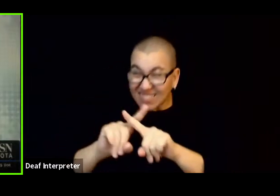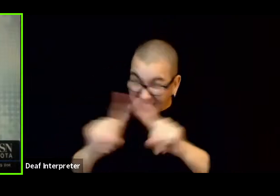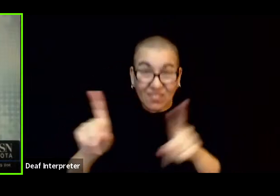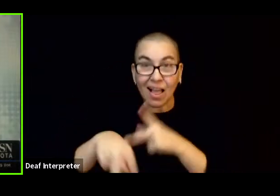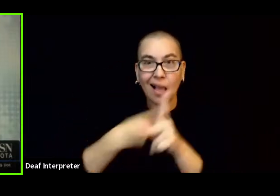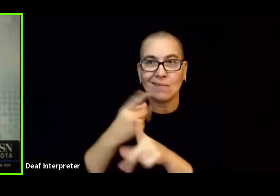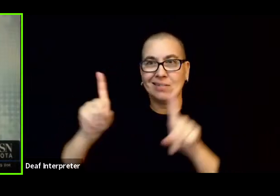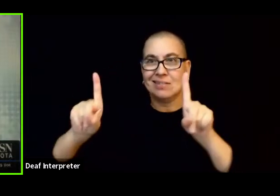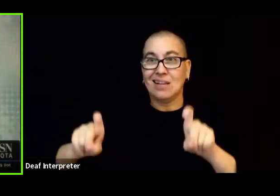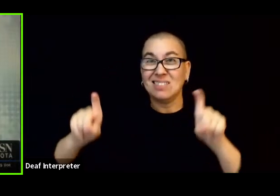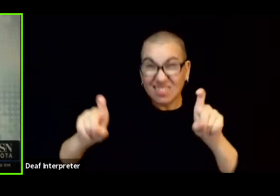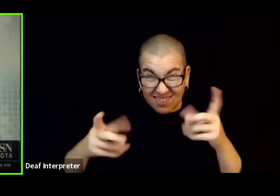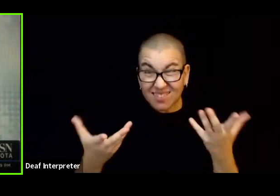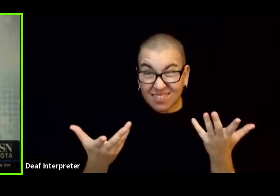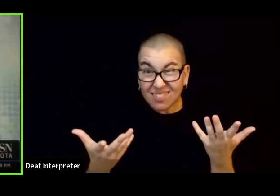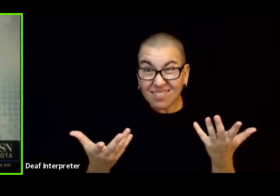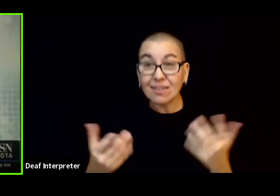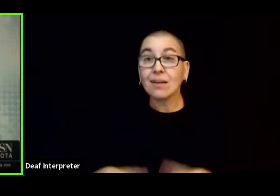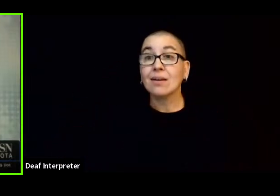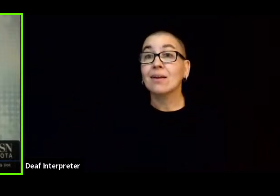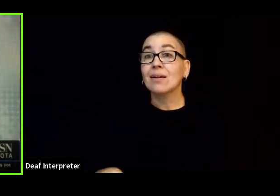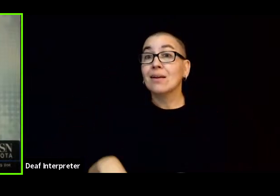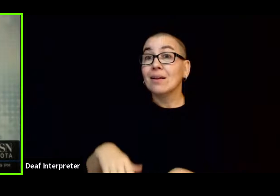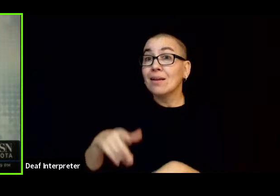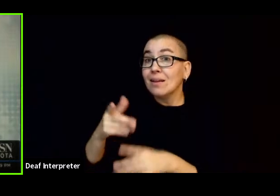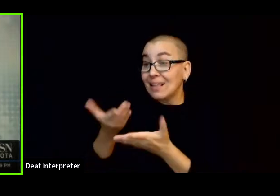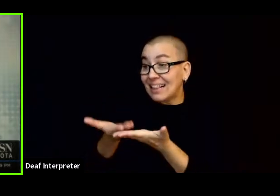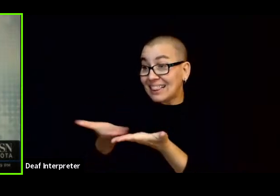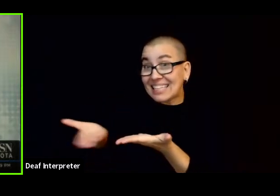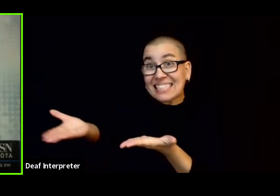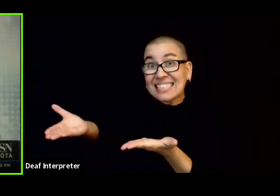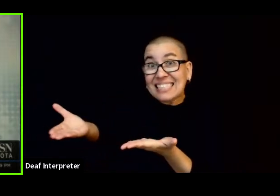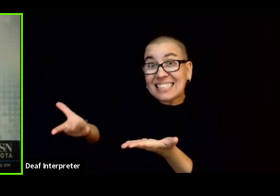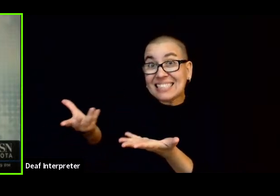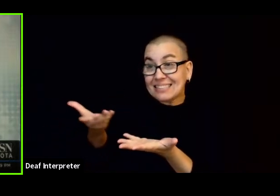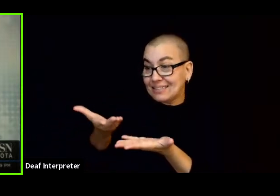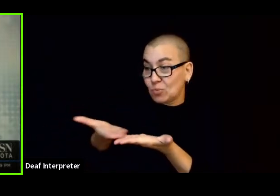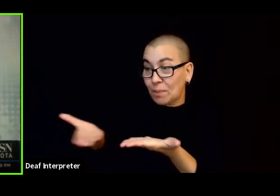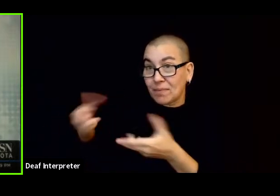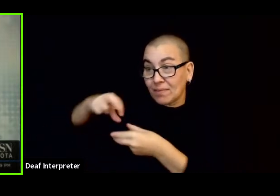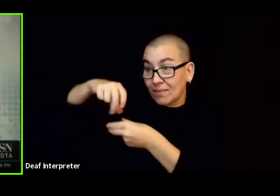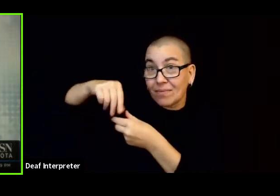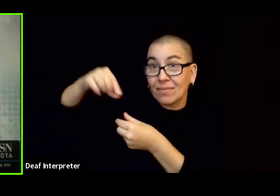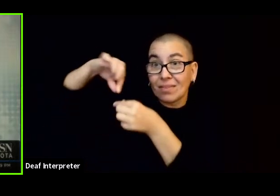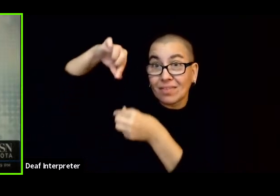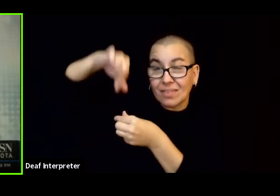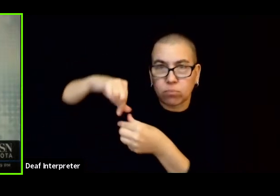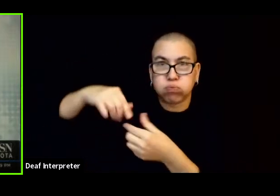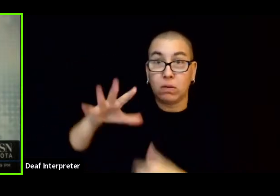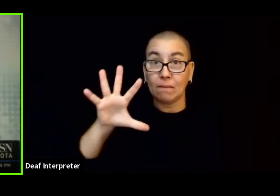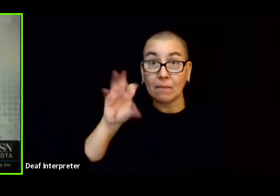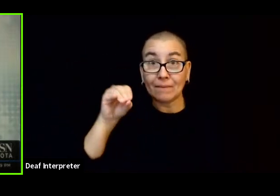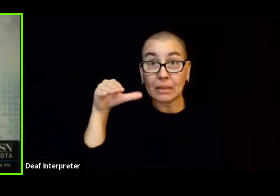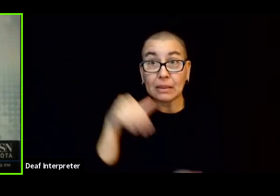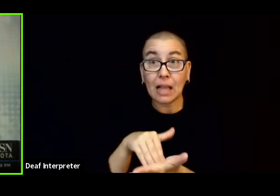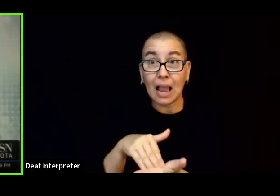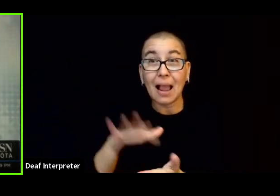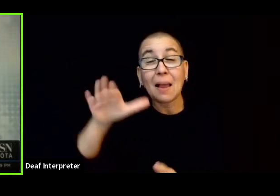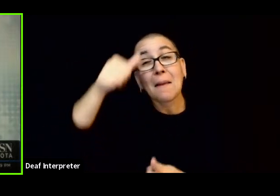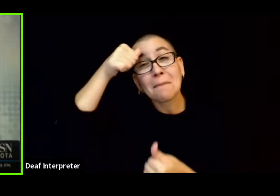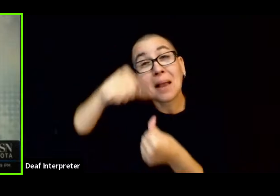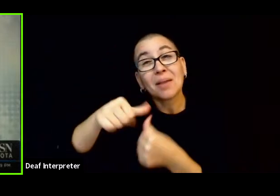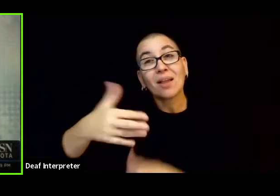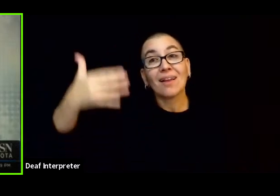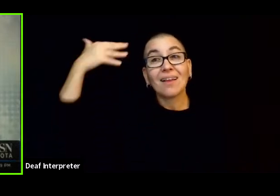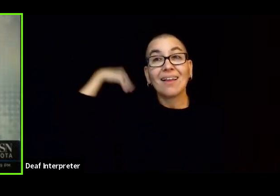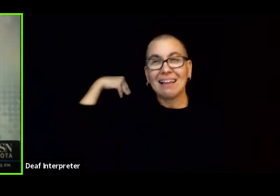keep growing the capacity, because clearly 50,000, that was an unimaginable stretch at one point in time. And now